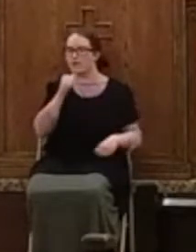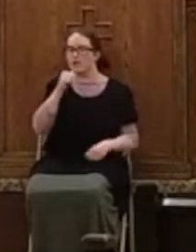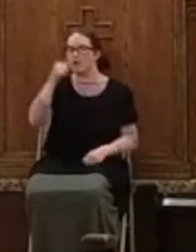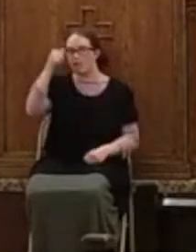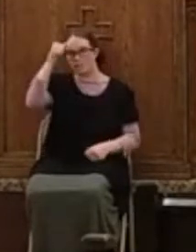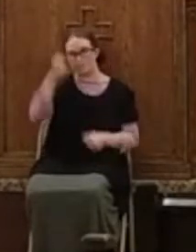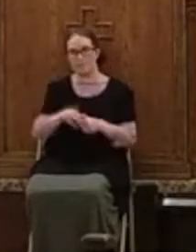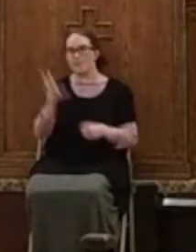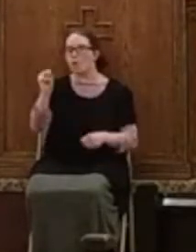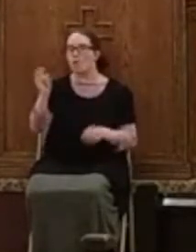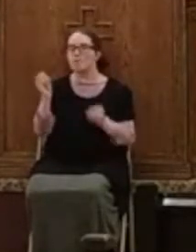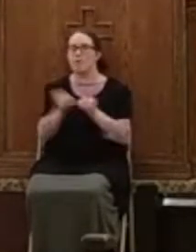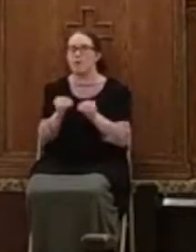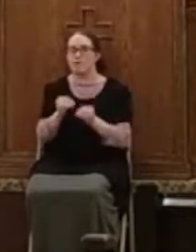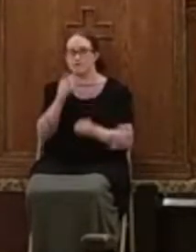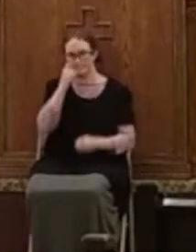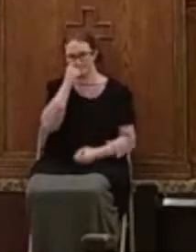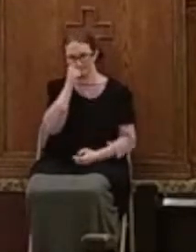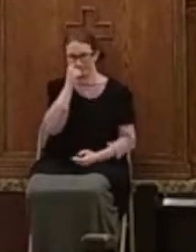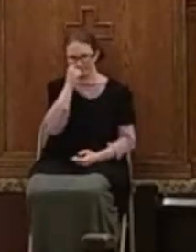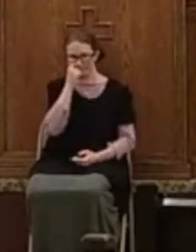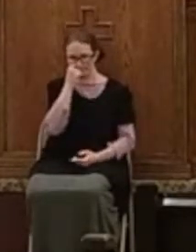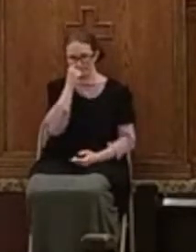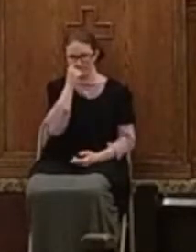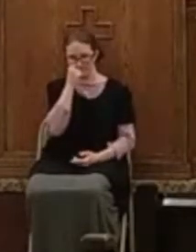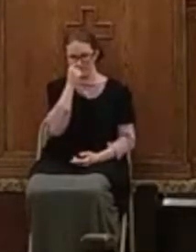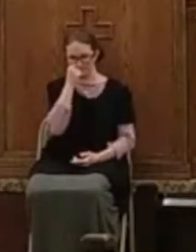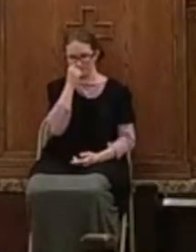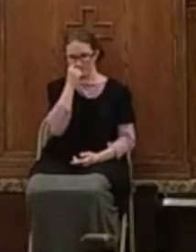no more.